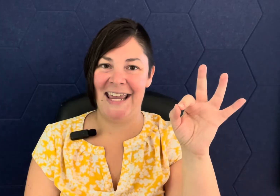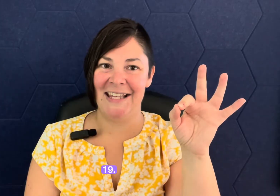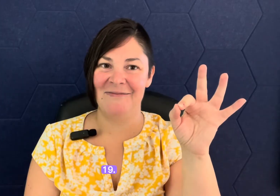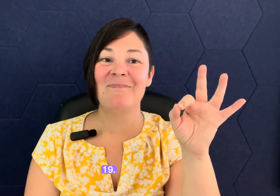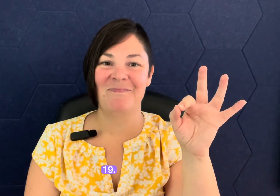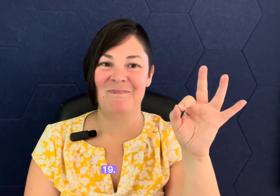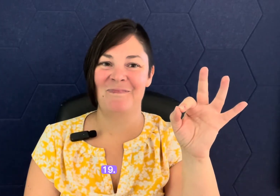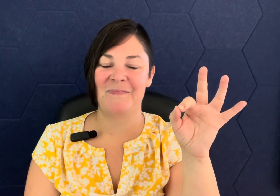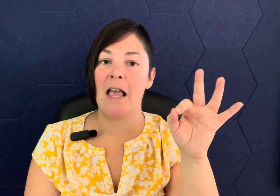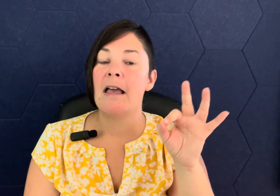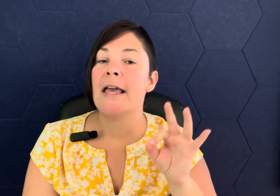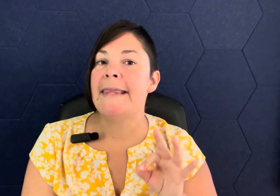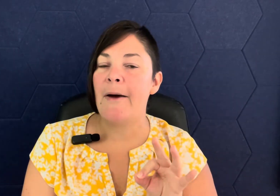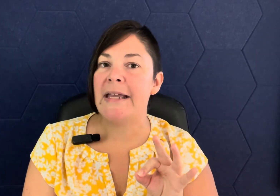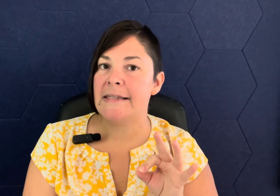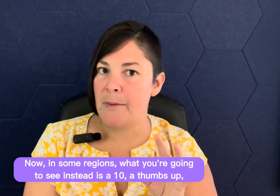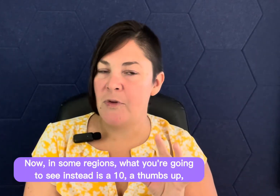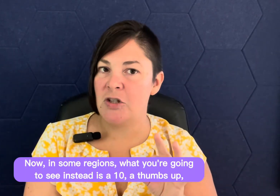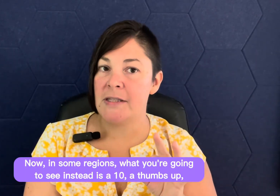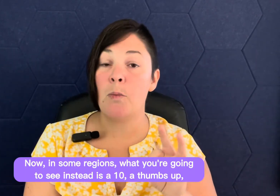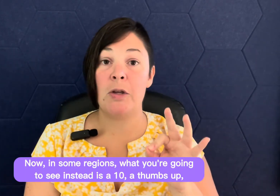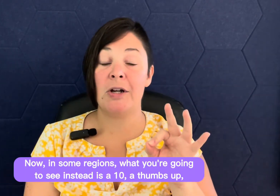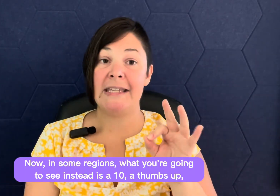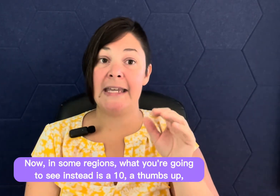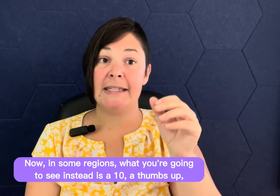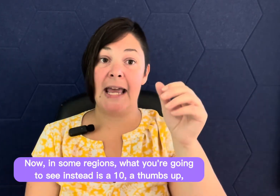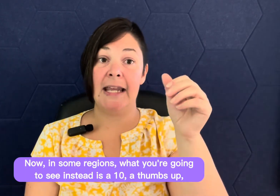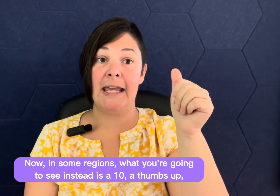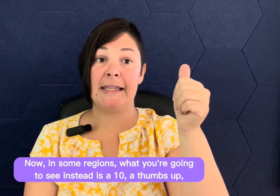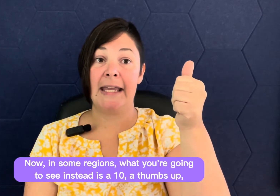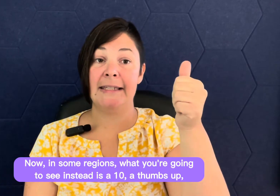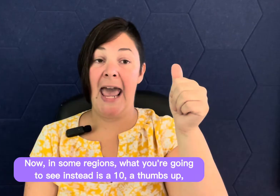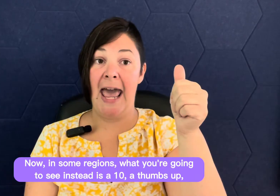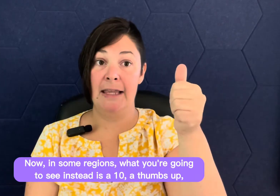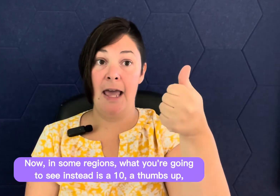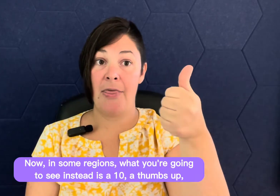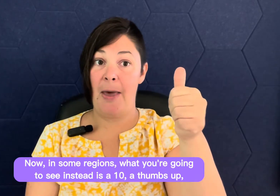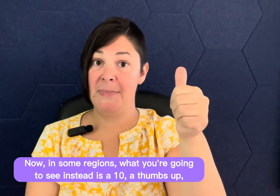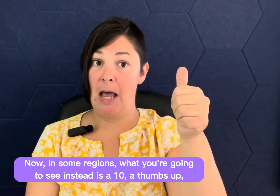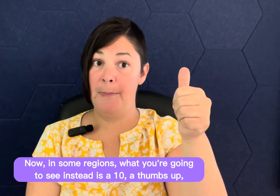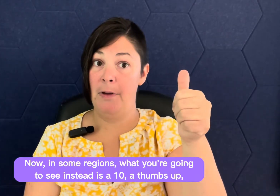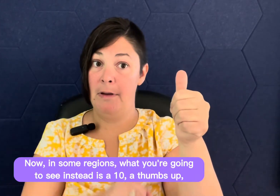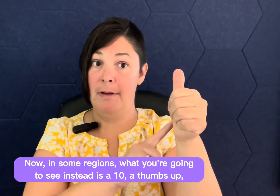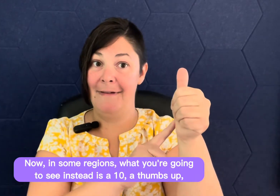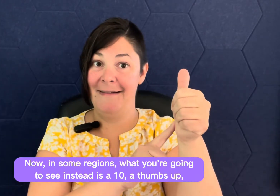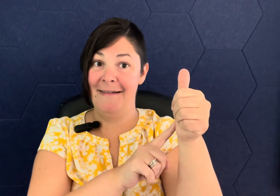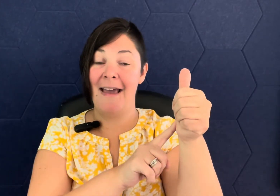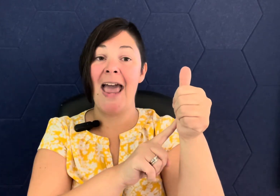19. Now, in some regions, what you're going to see instead is a 10, a thumbs up,